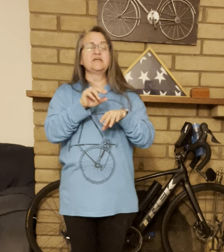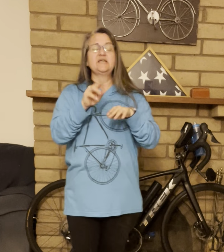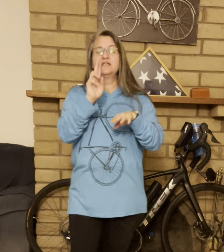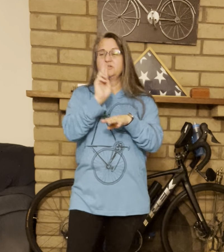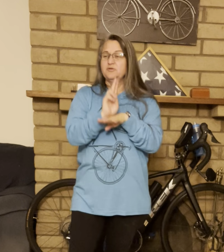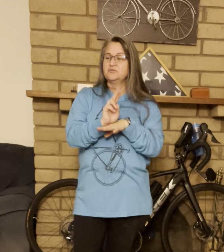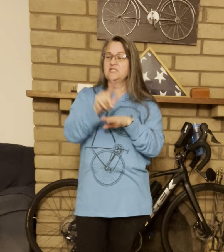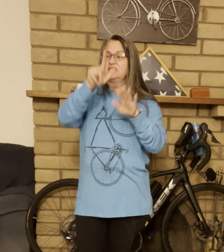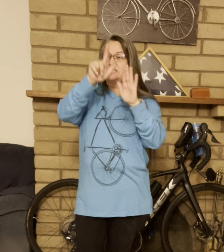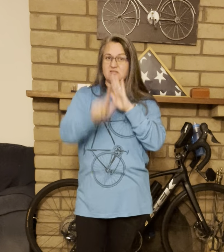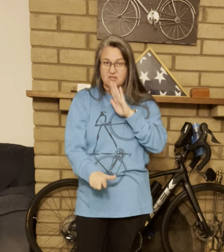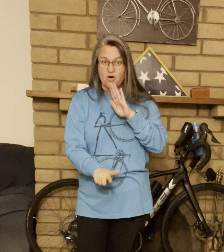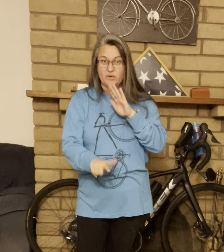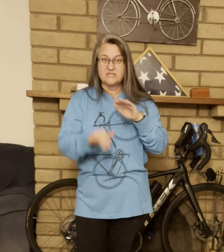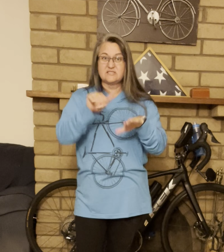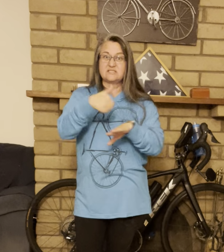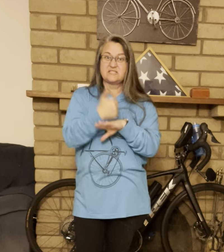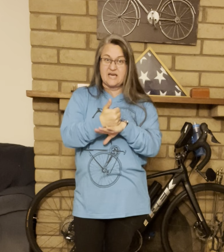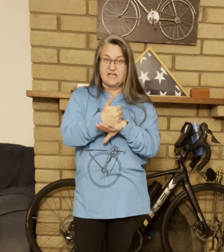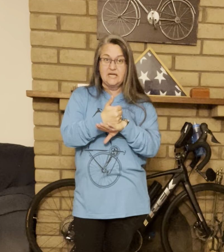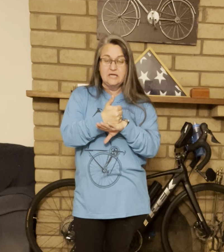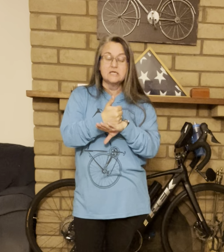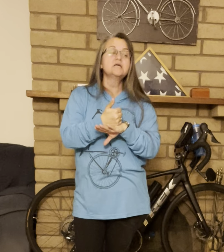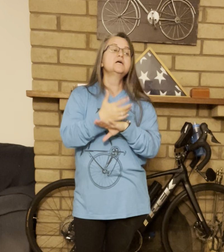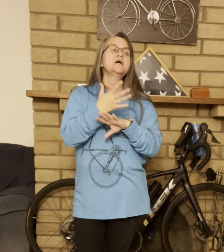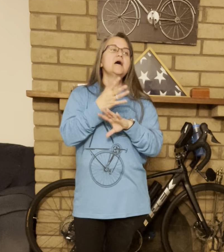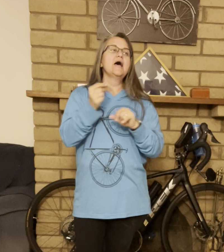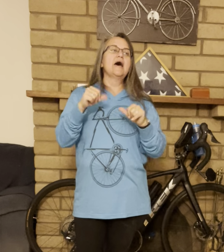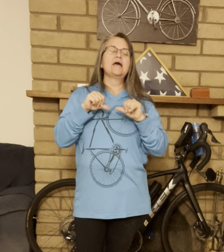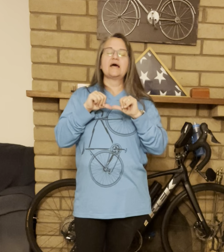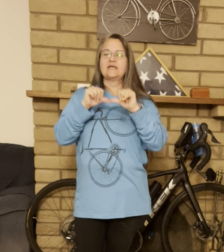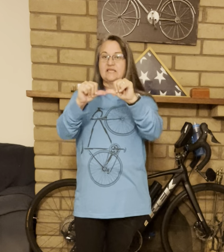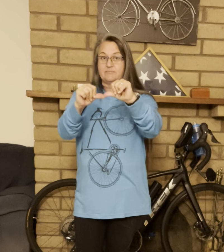normally using the lowest setting and I keep